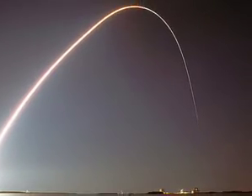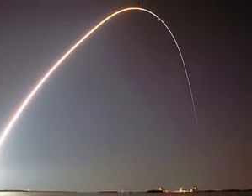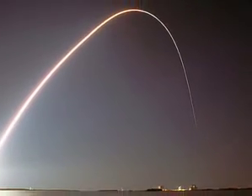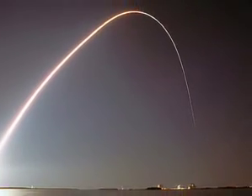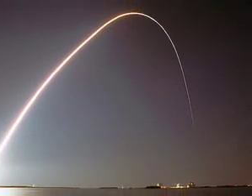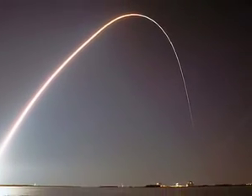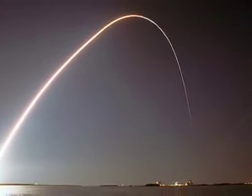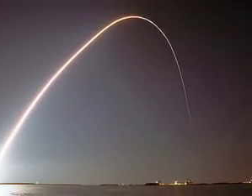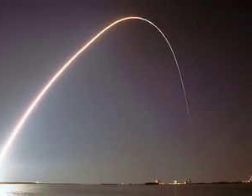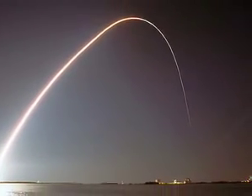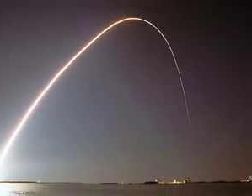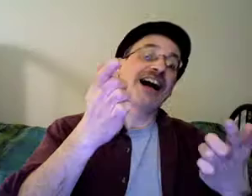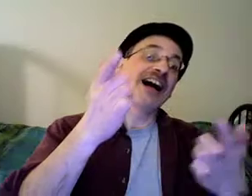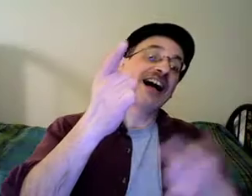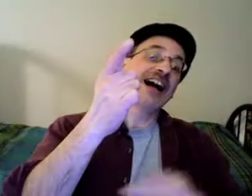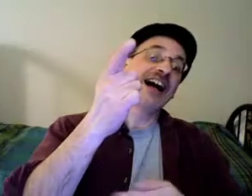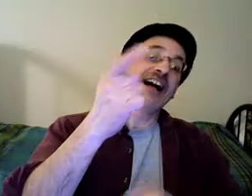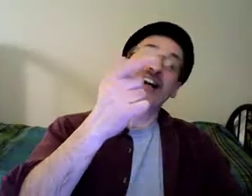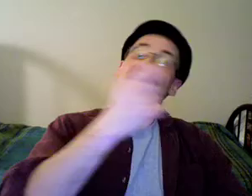nighttime sky.